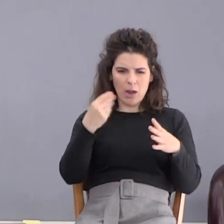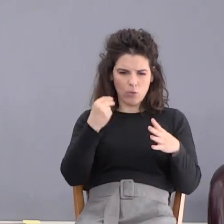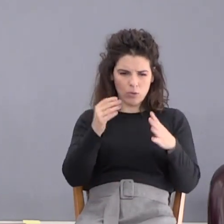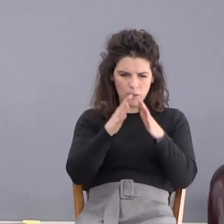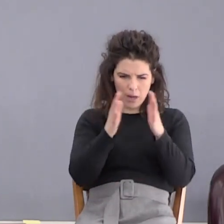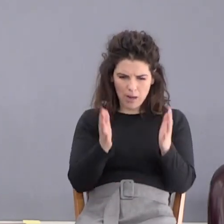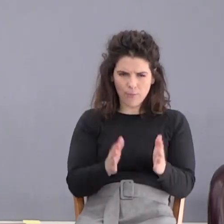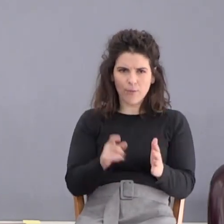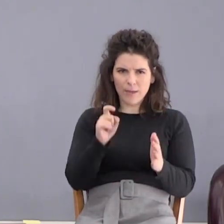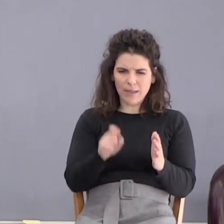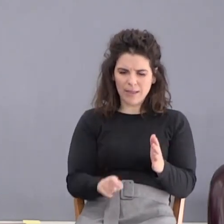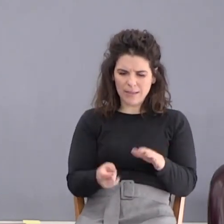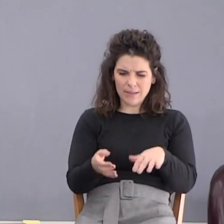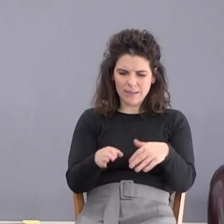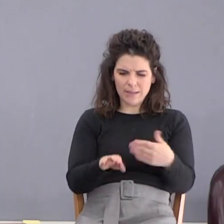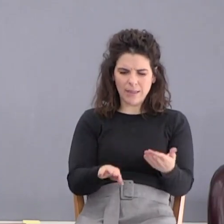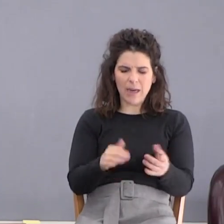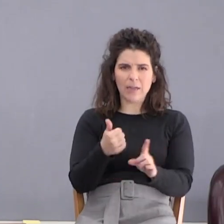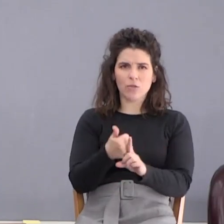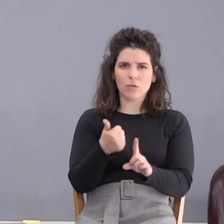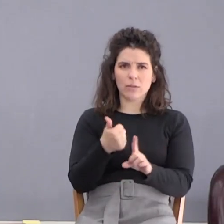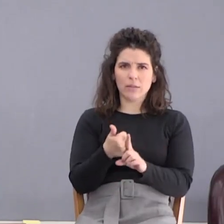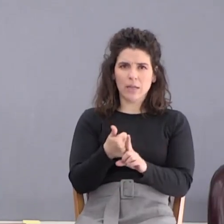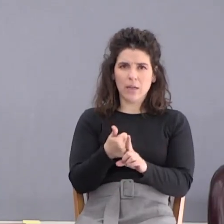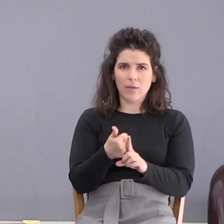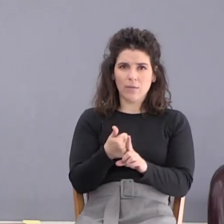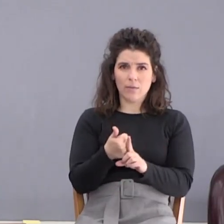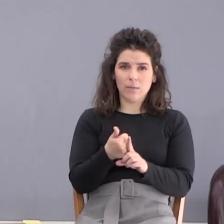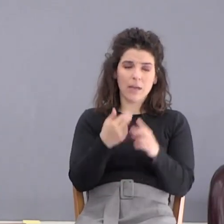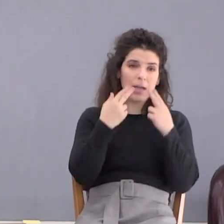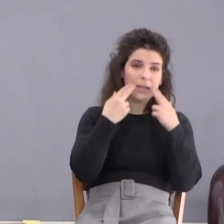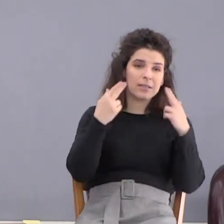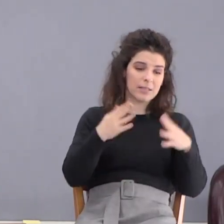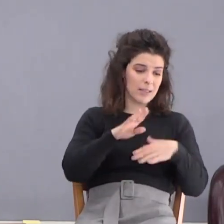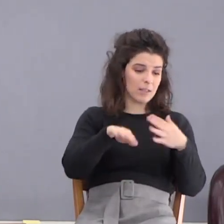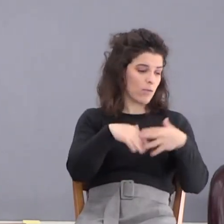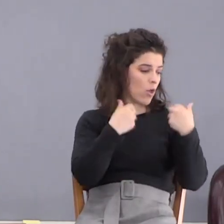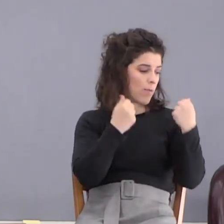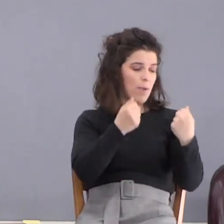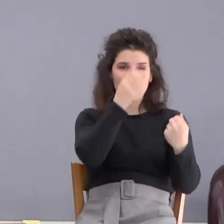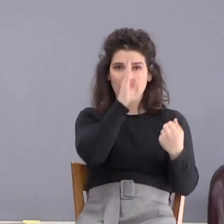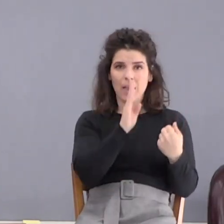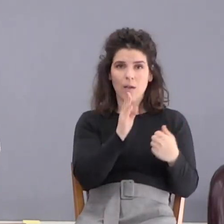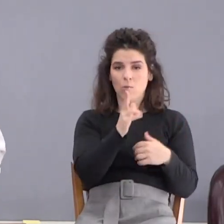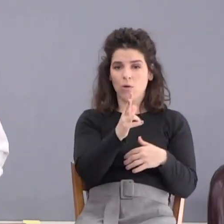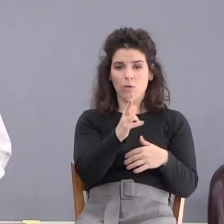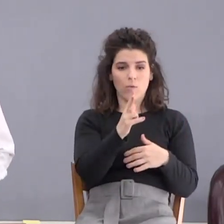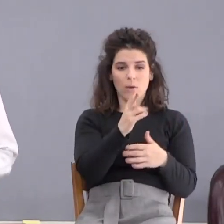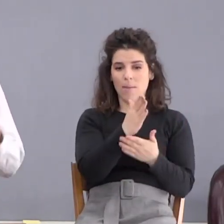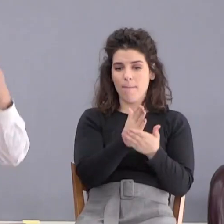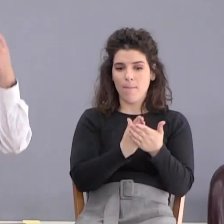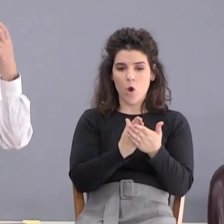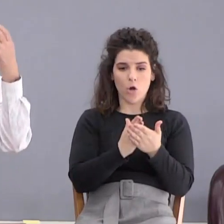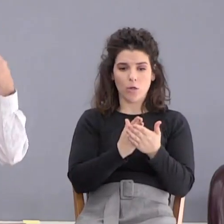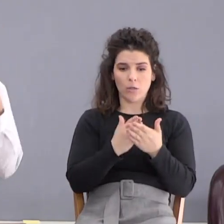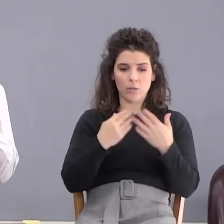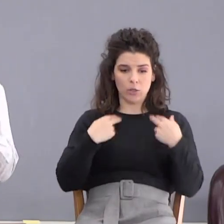covering, has to die unto itself. As saints of Almighty God, we're a tripart creature, right?